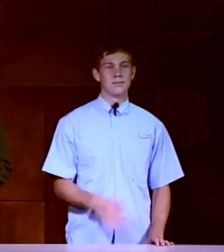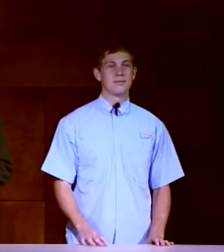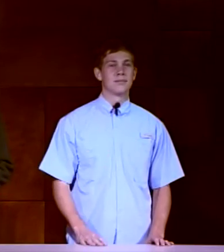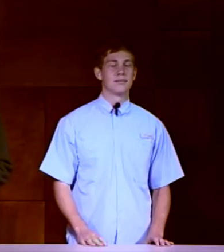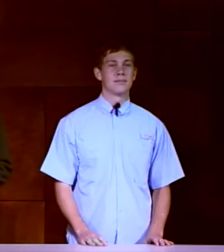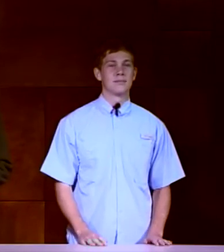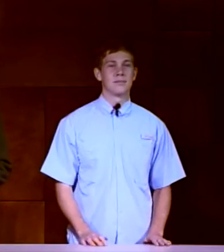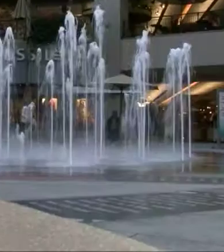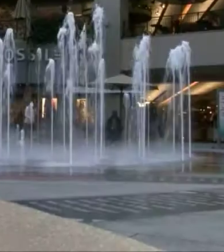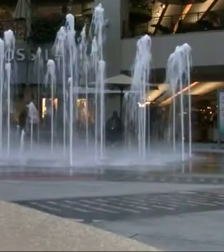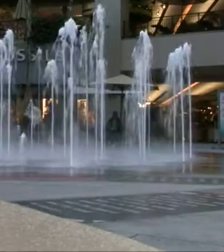moment of silence.